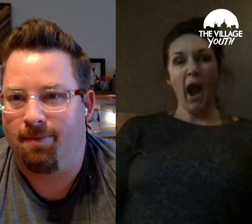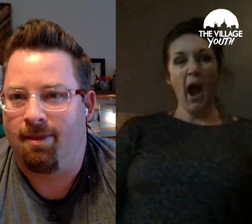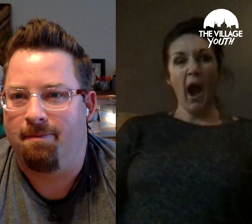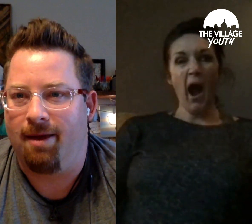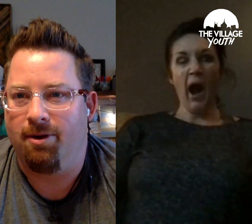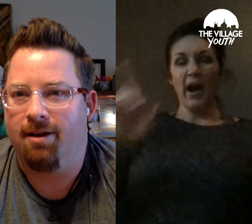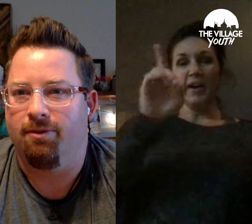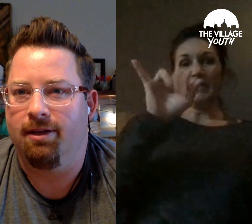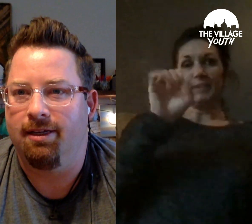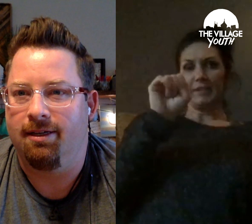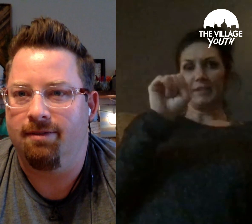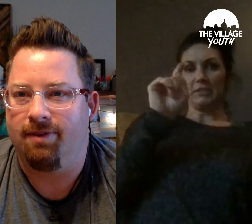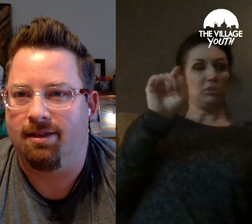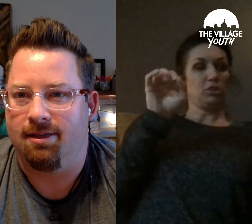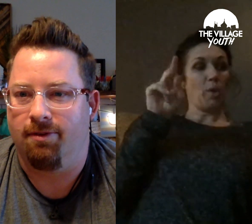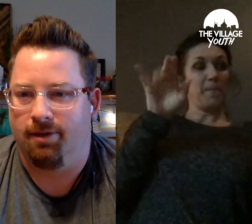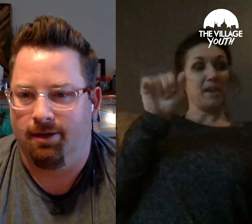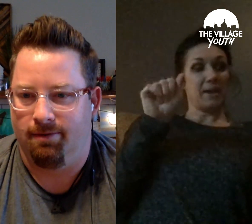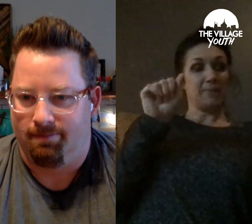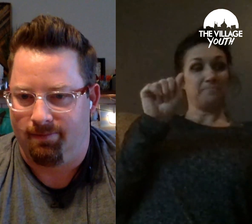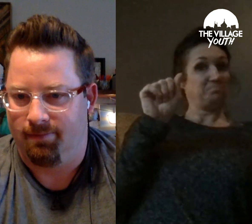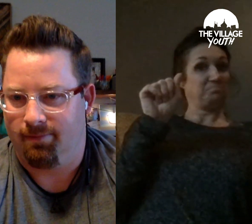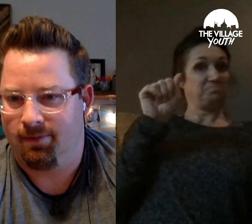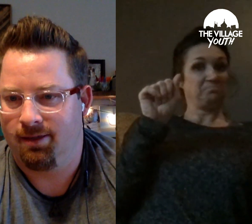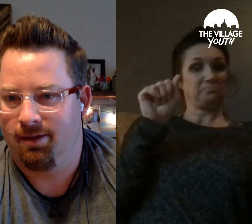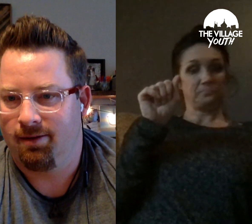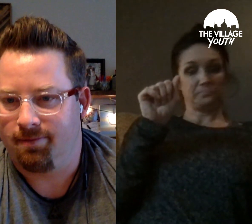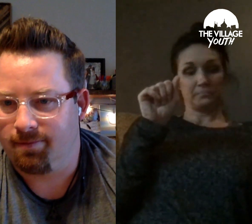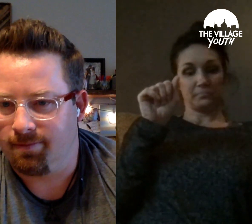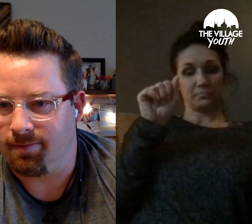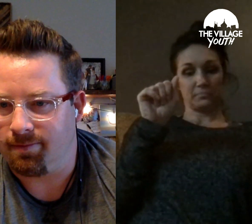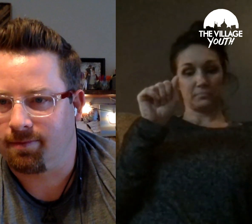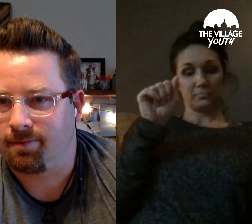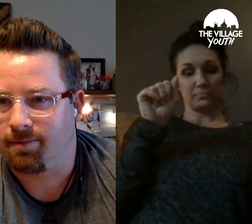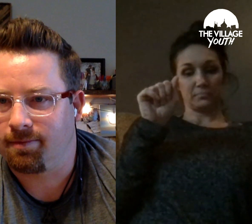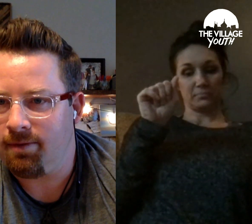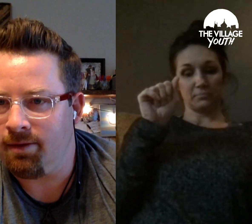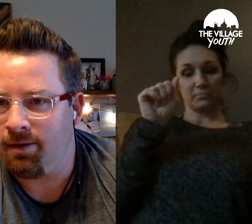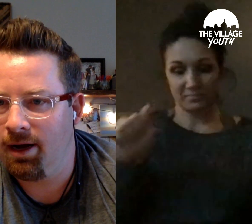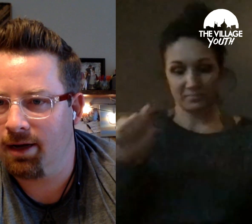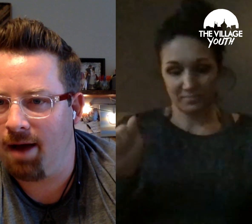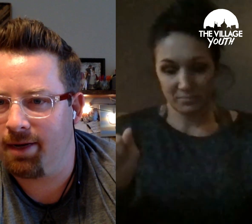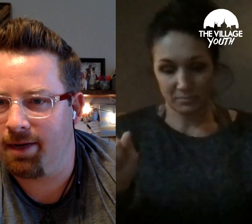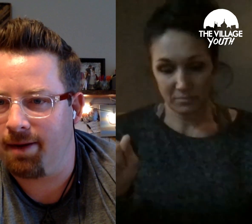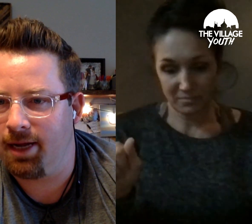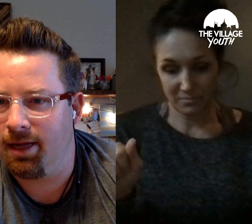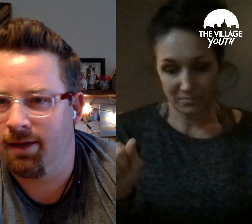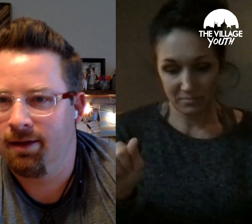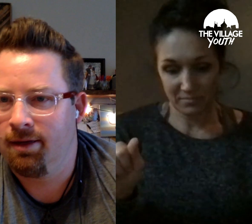Dystopian. And we're getting really fancy over here. Interesting. Look at that.